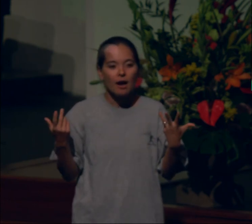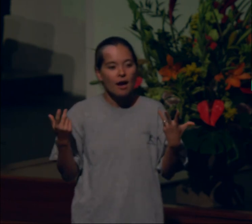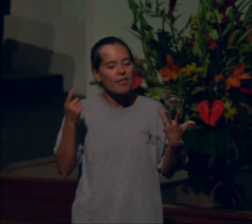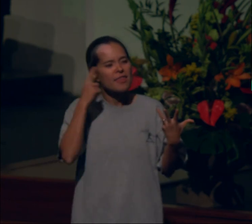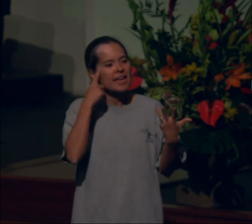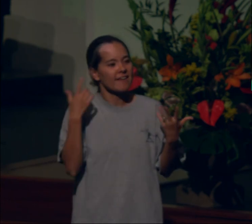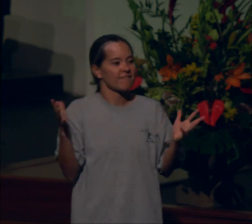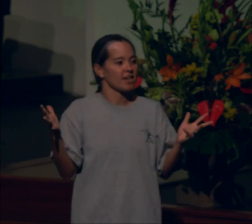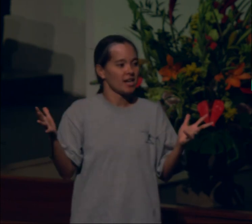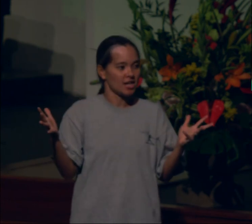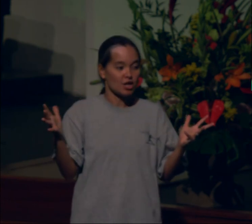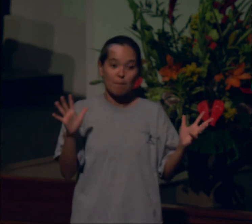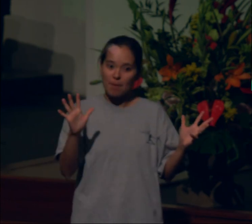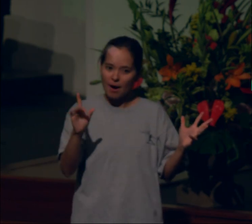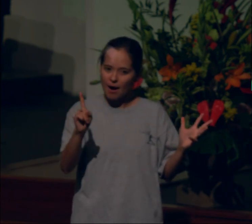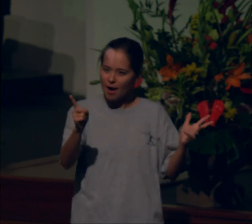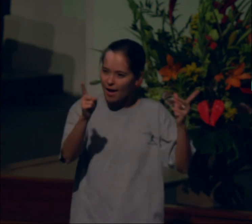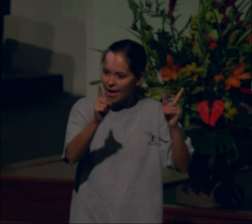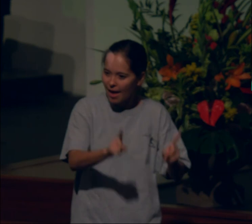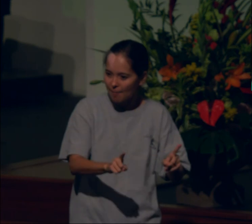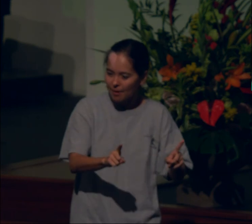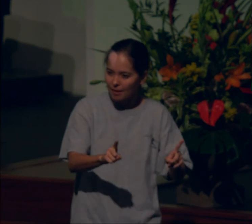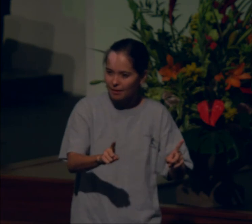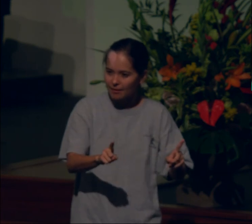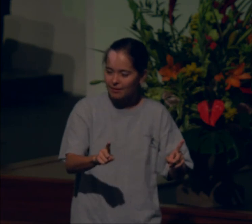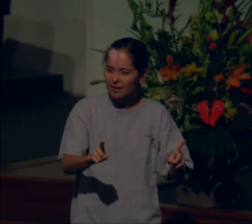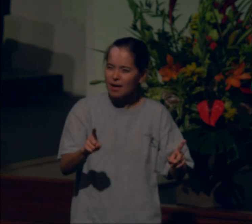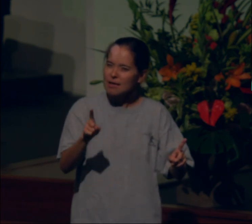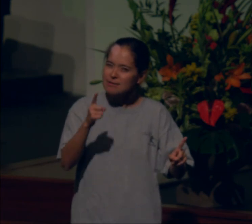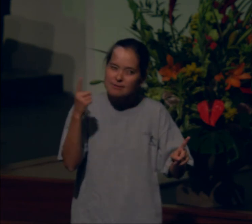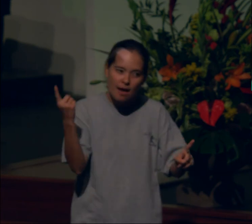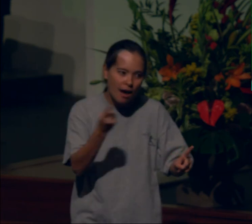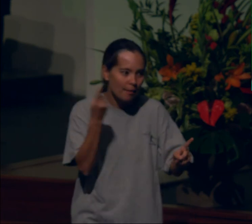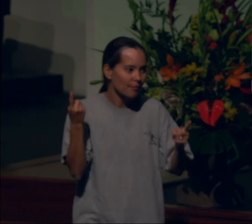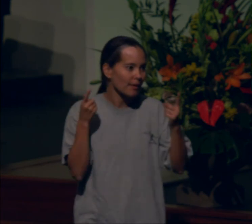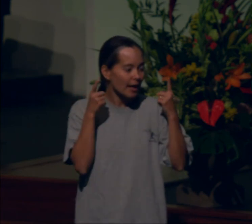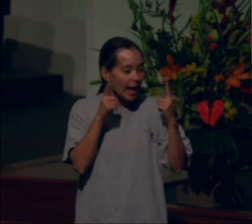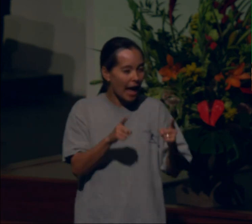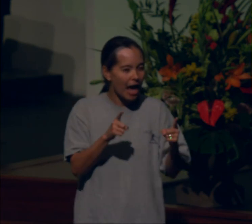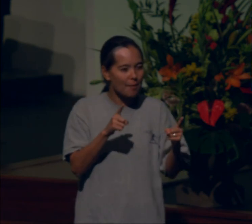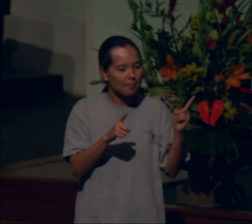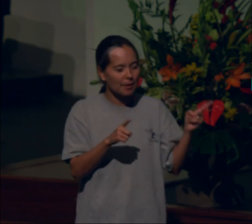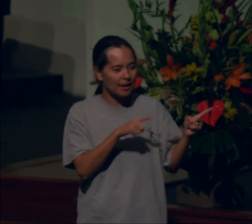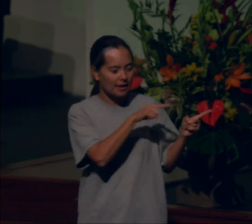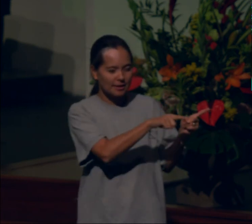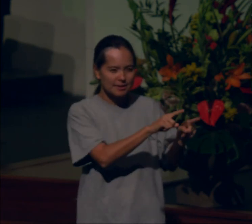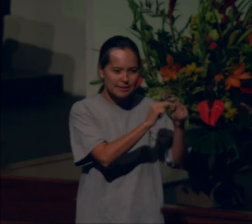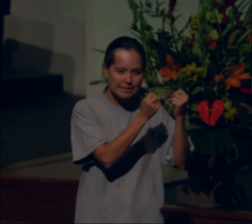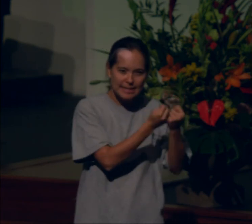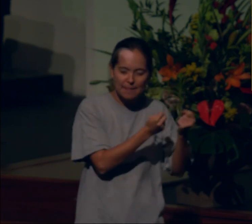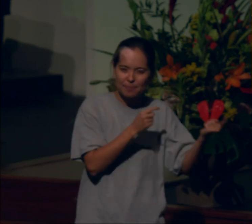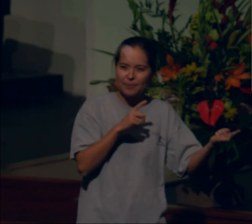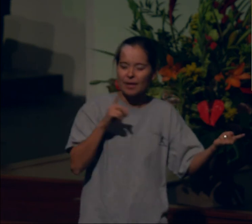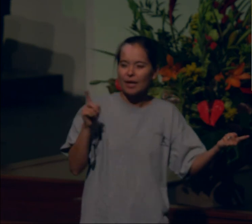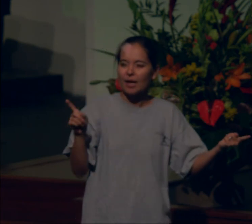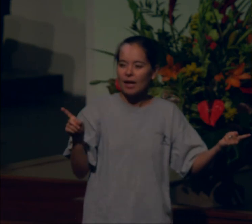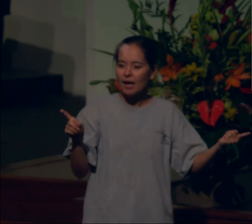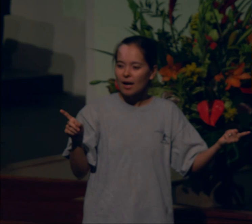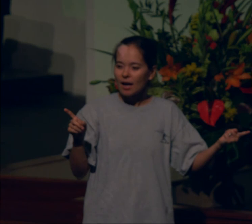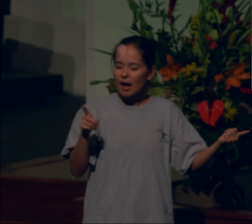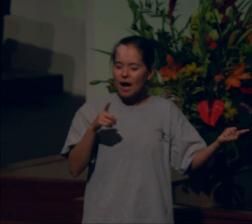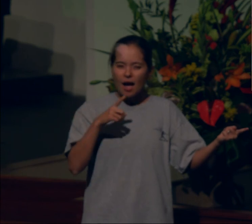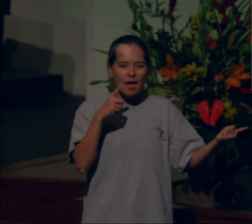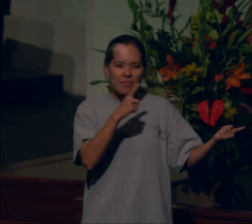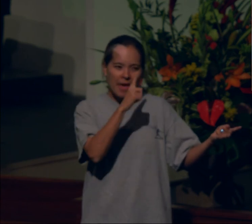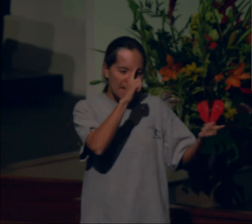over. But something happened. Something happened in the New England Patriots where somehow